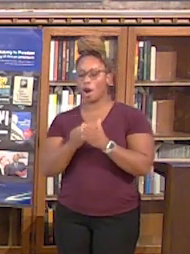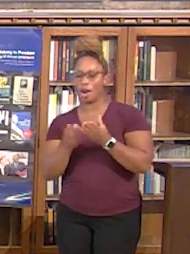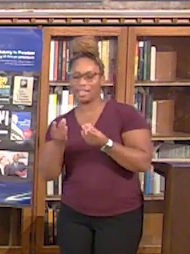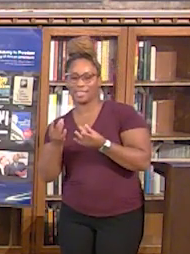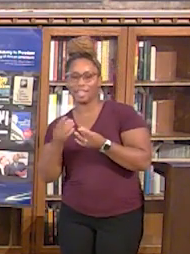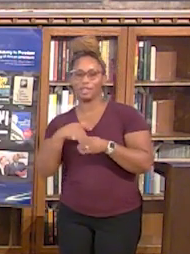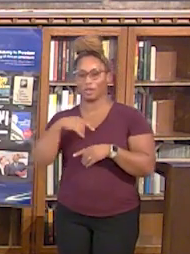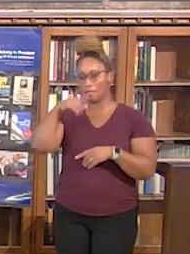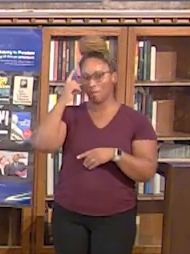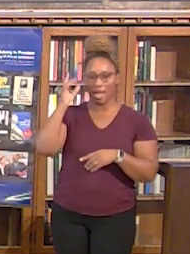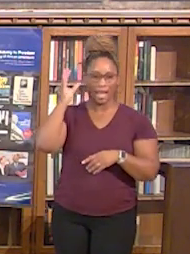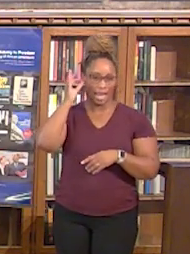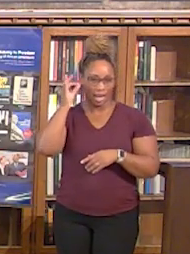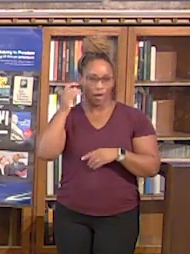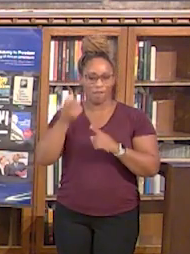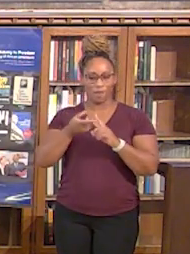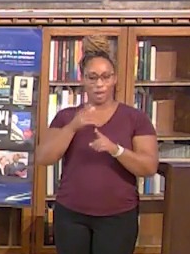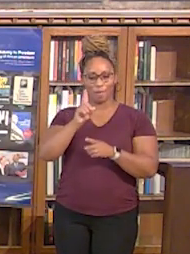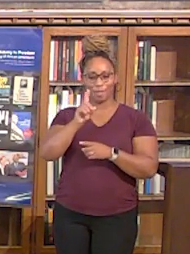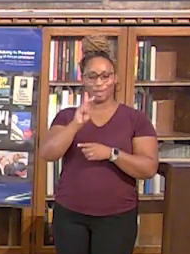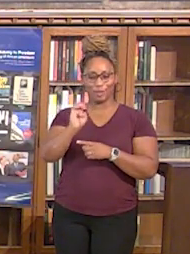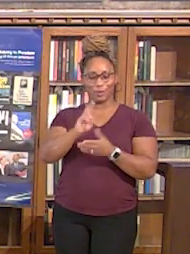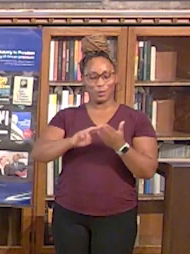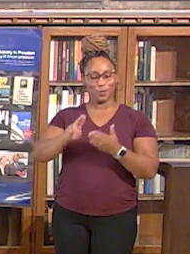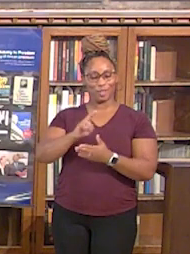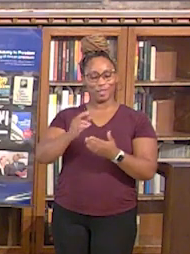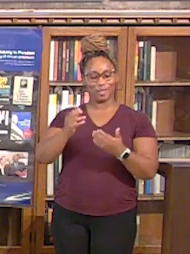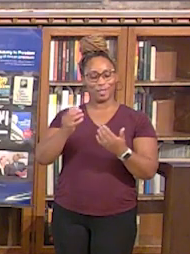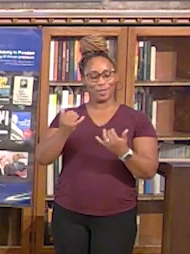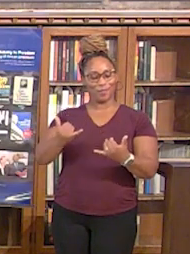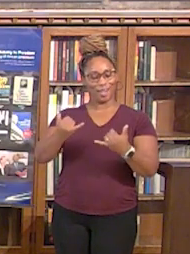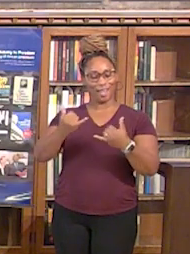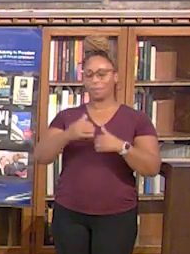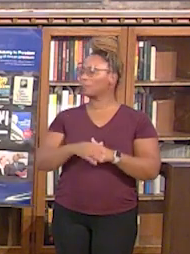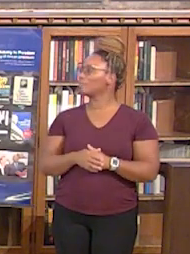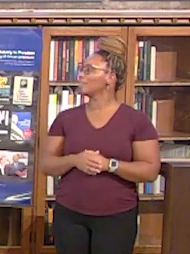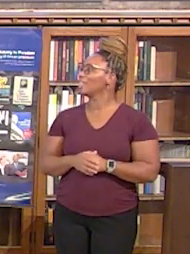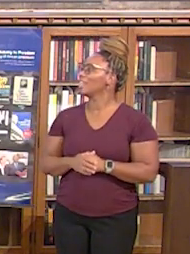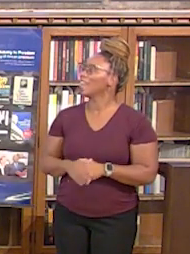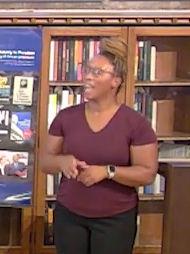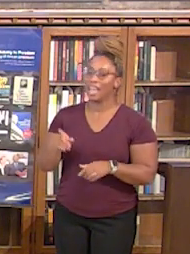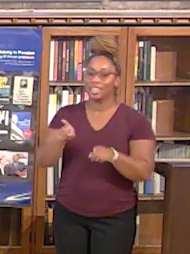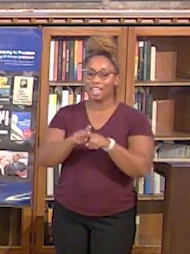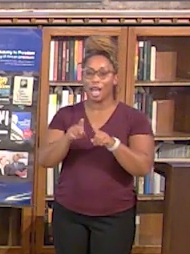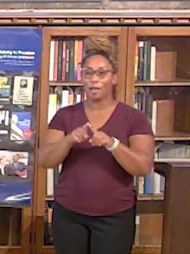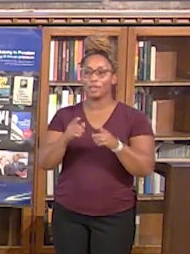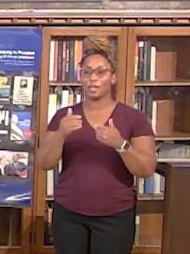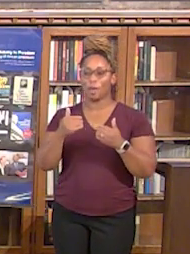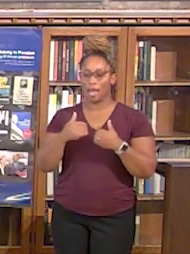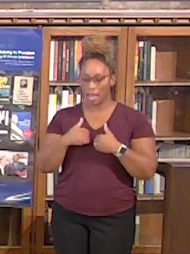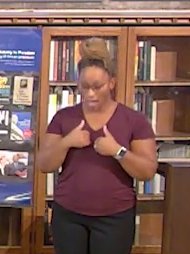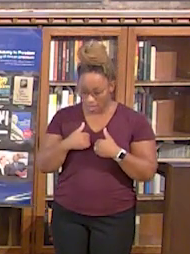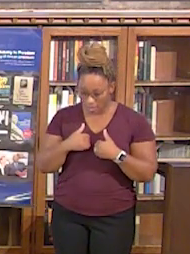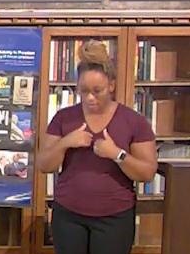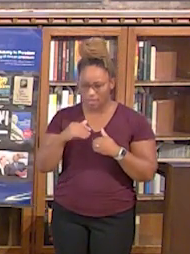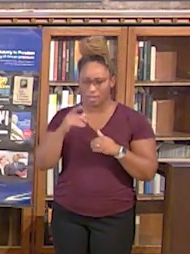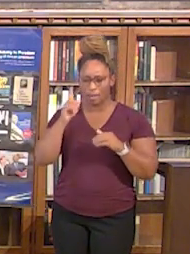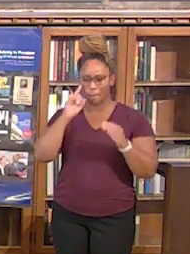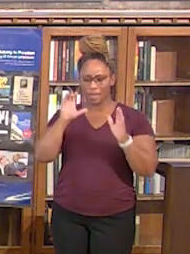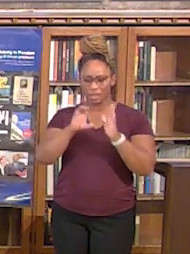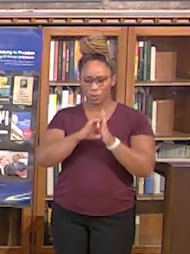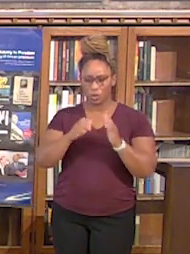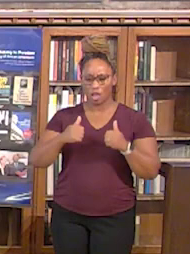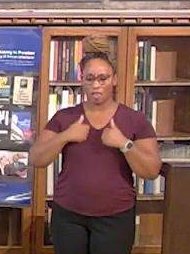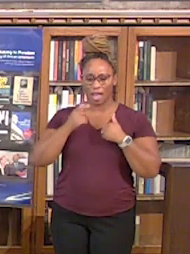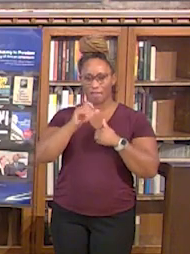University press right now yeah uh she also has a monograph called the pictorial